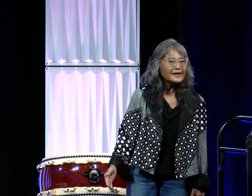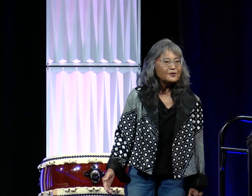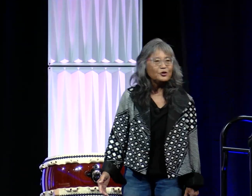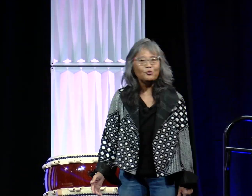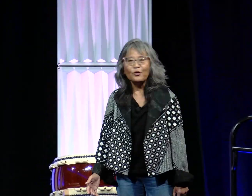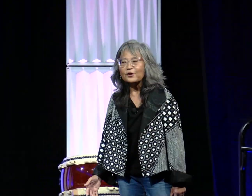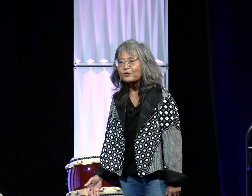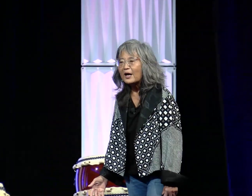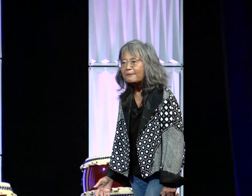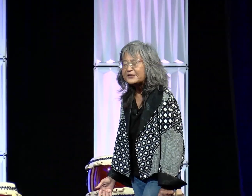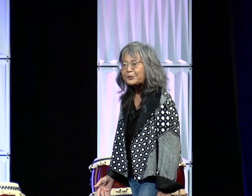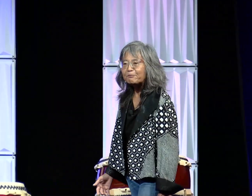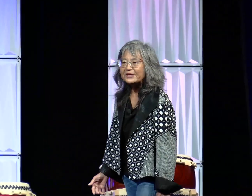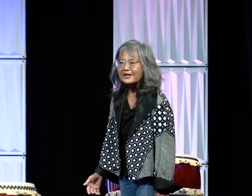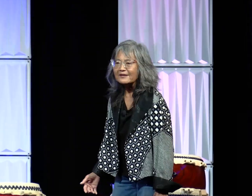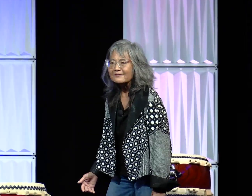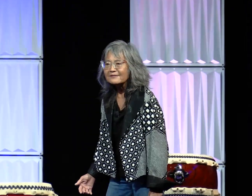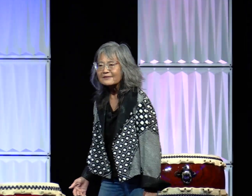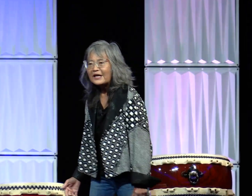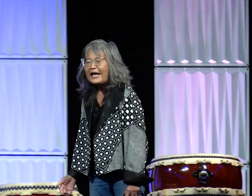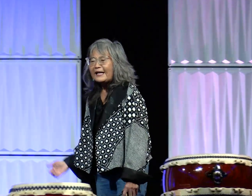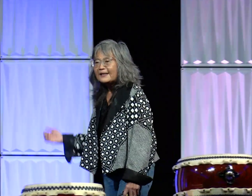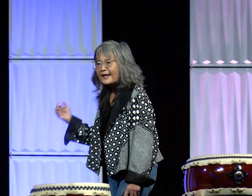Let that new world come into being.